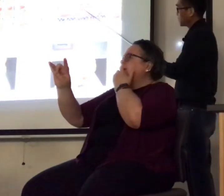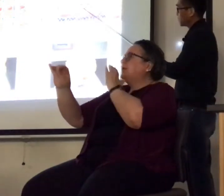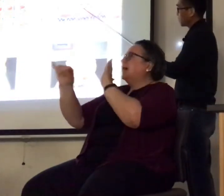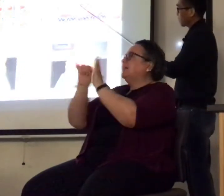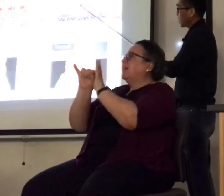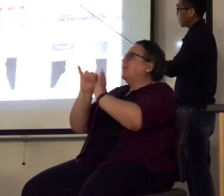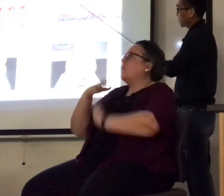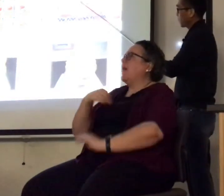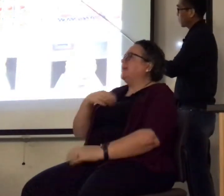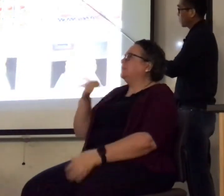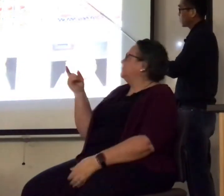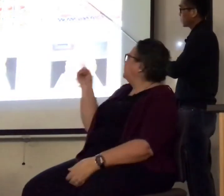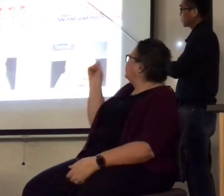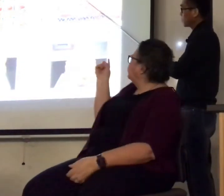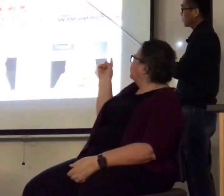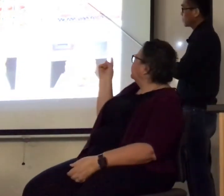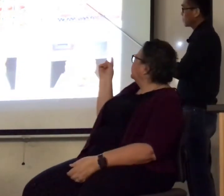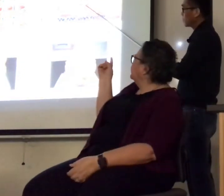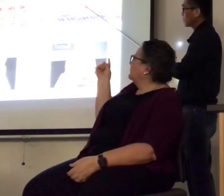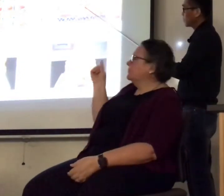this white stuff right here in the middle.